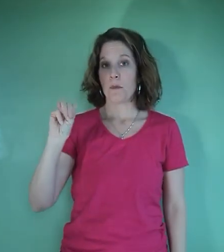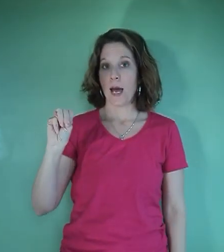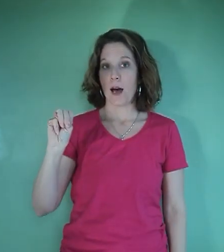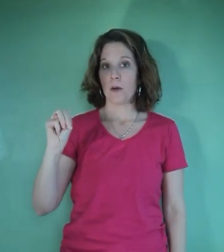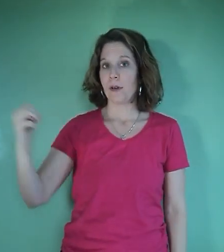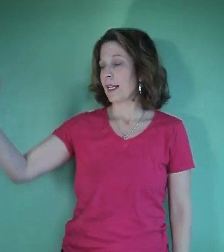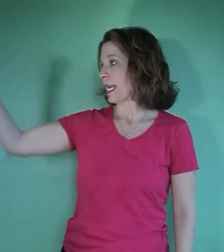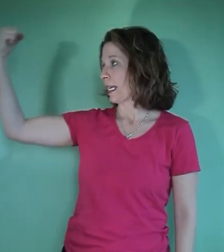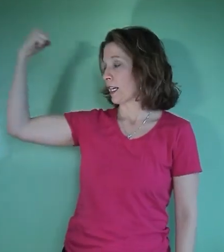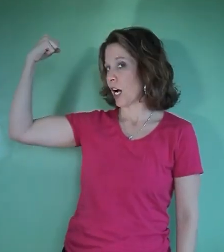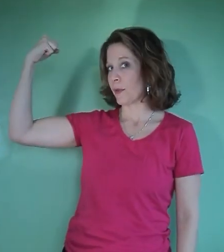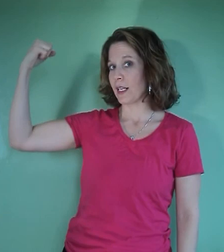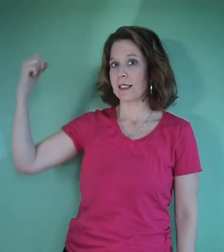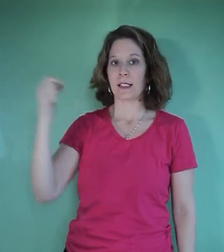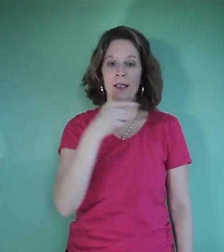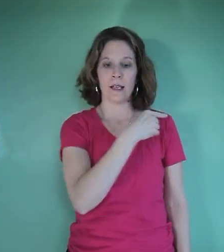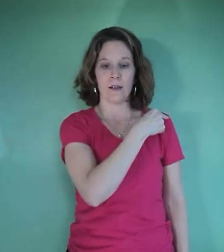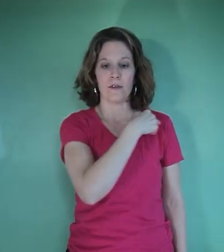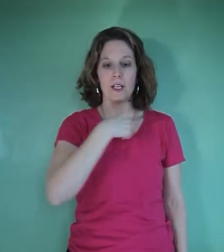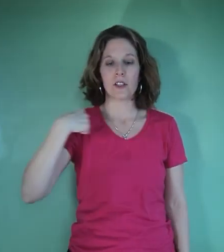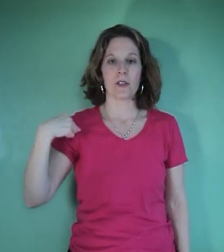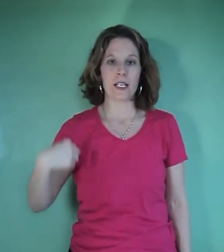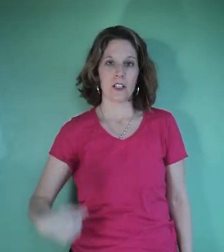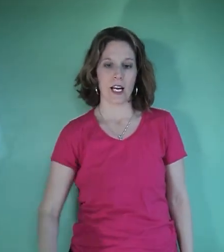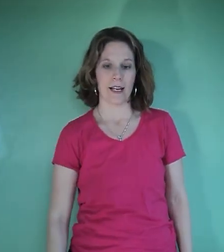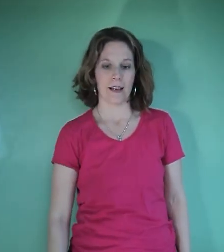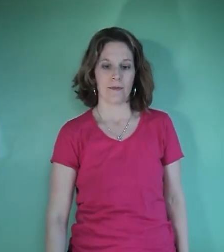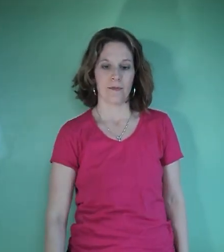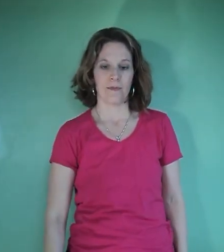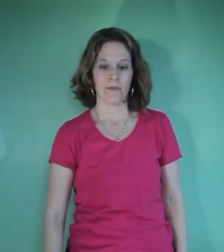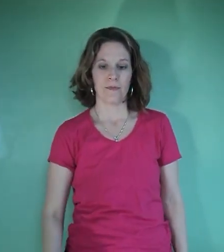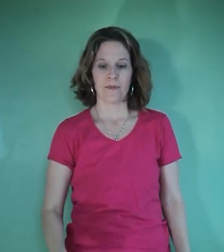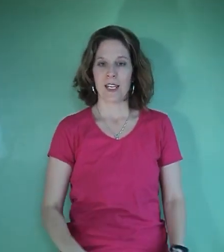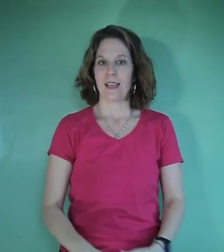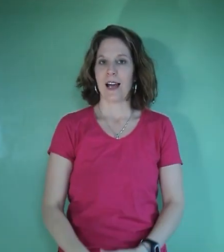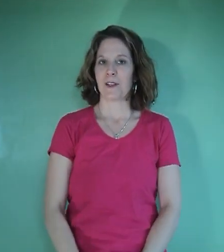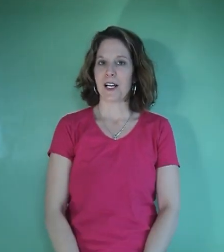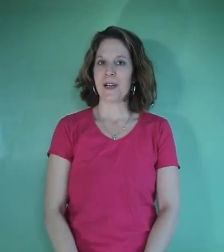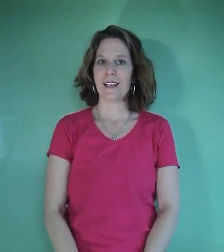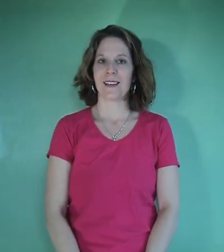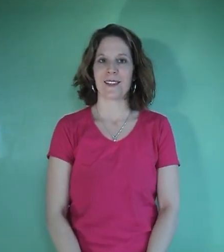Mao and Communist victory in China. Have a great week.